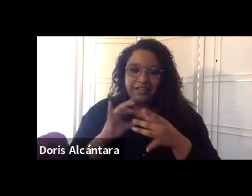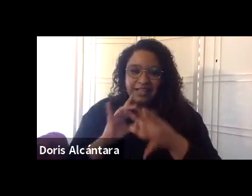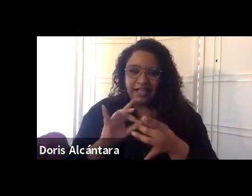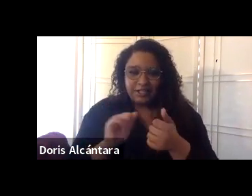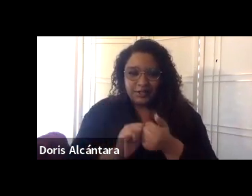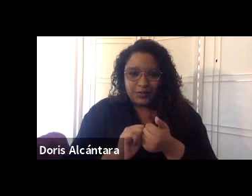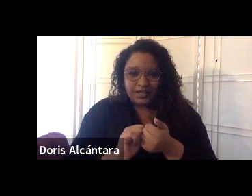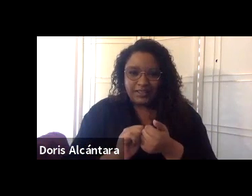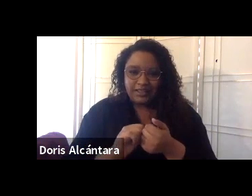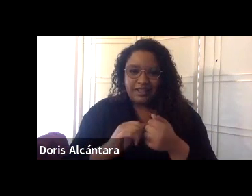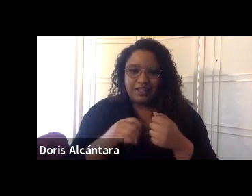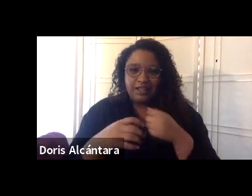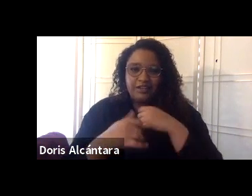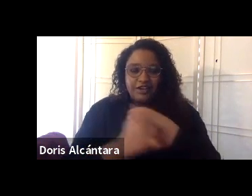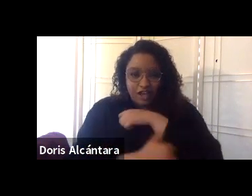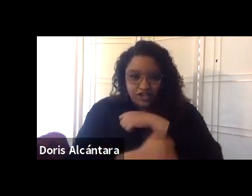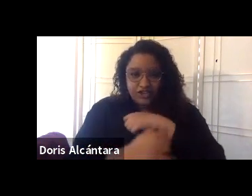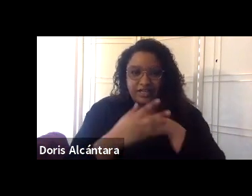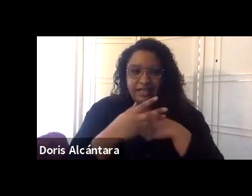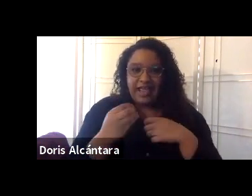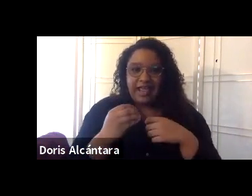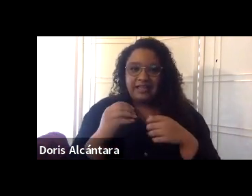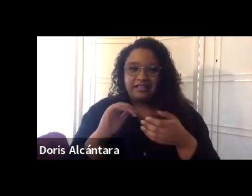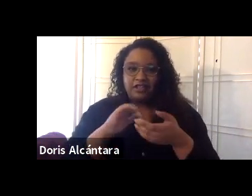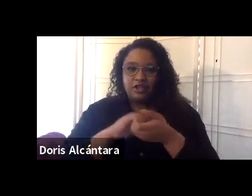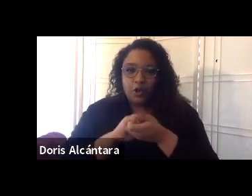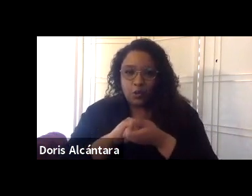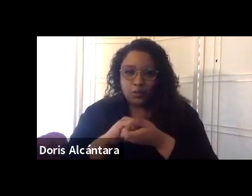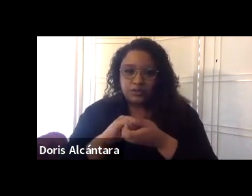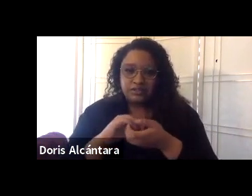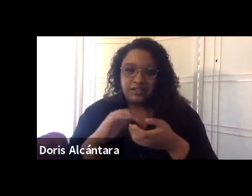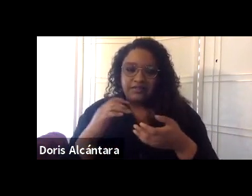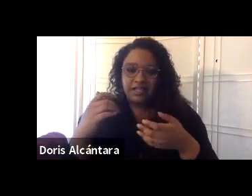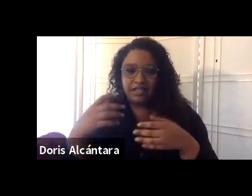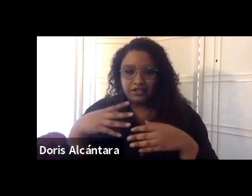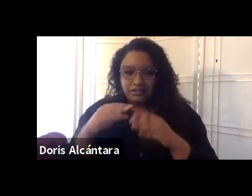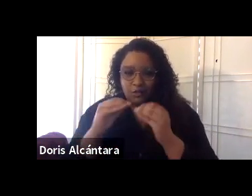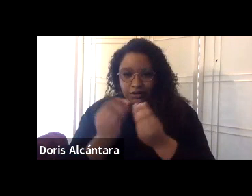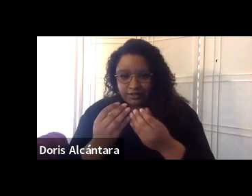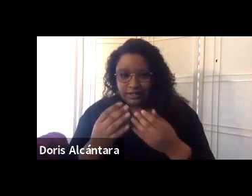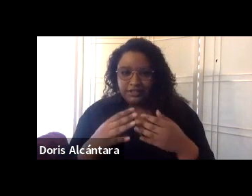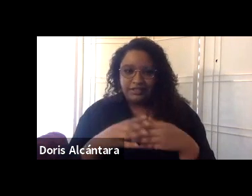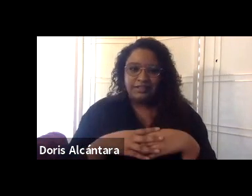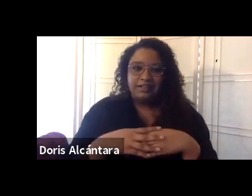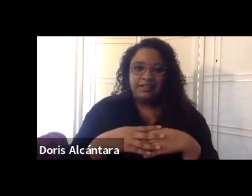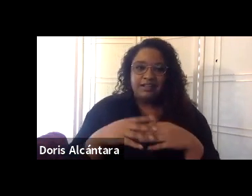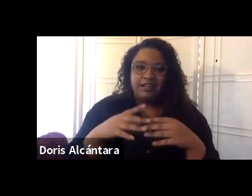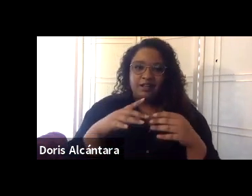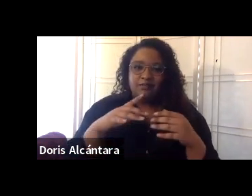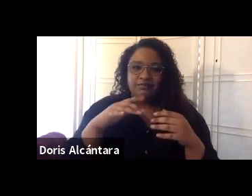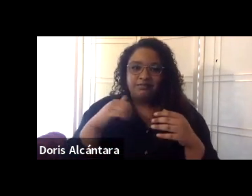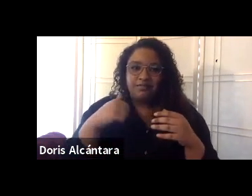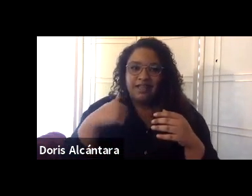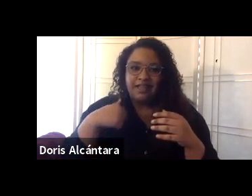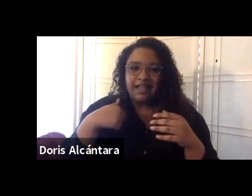And once you go and have a Fulbright experience, you will have lifelong relationships with your hosts, with the